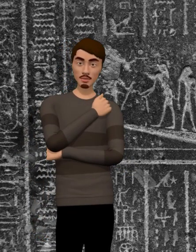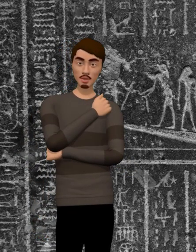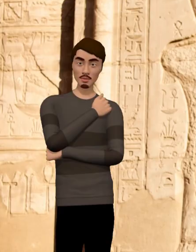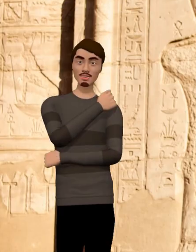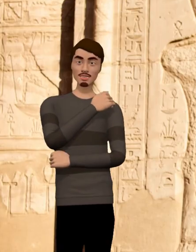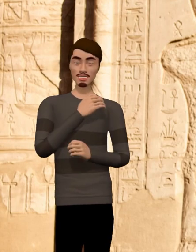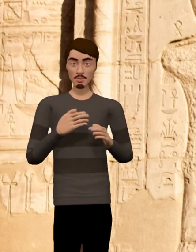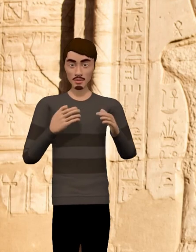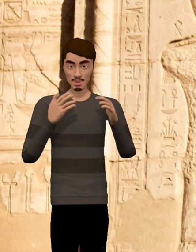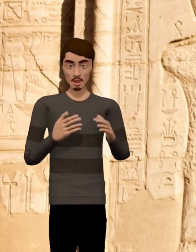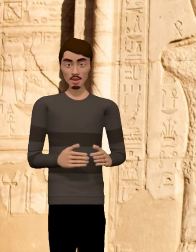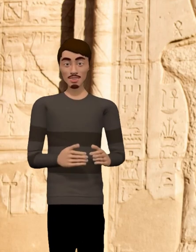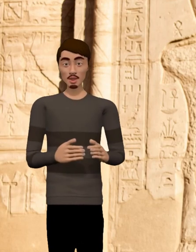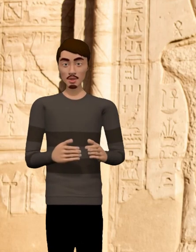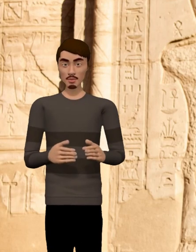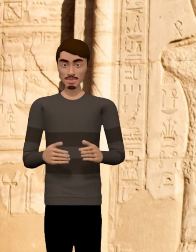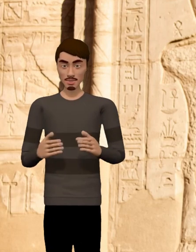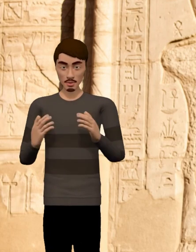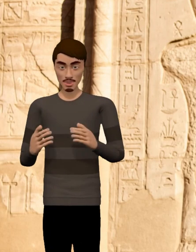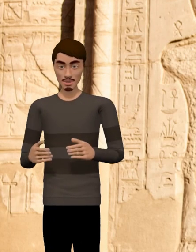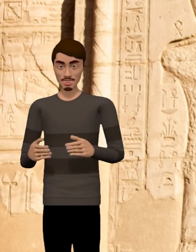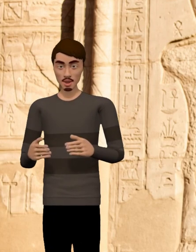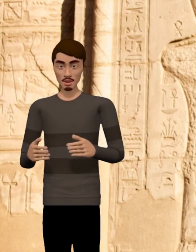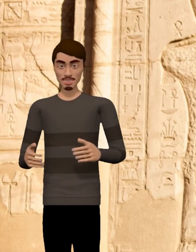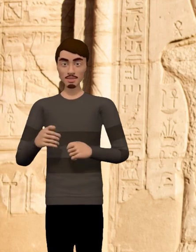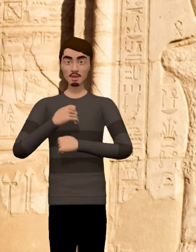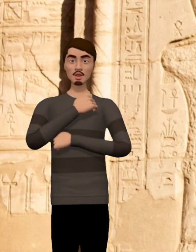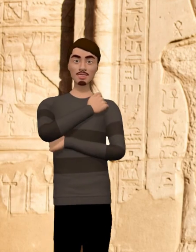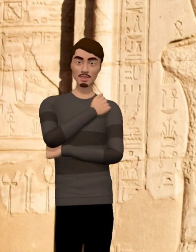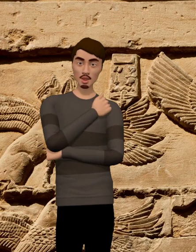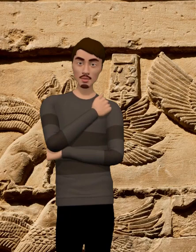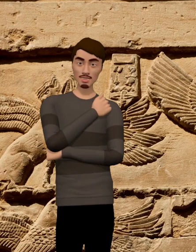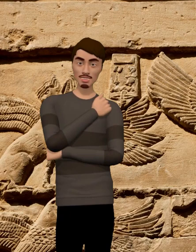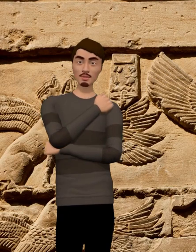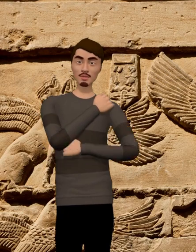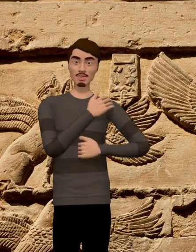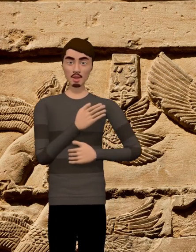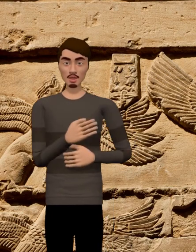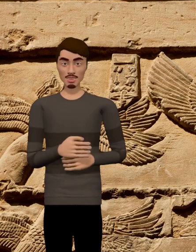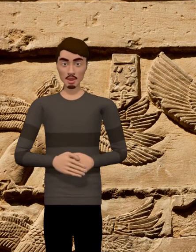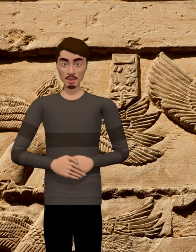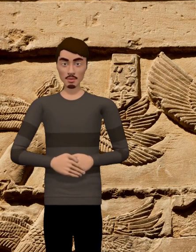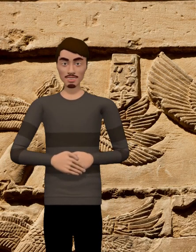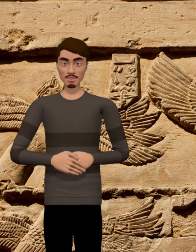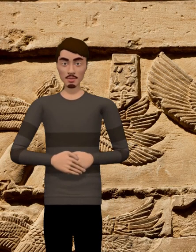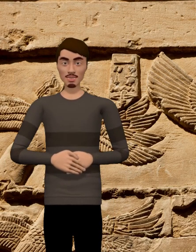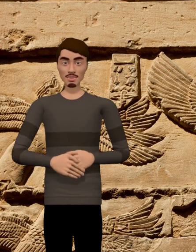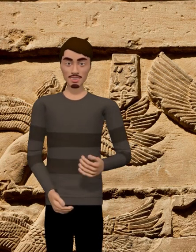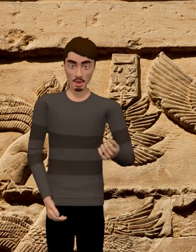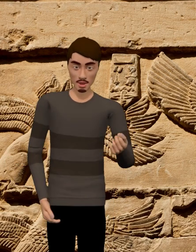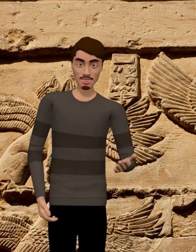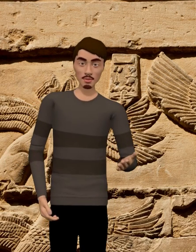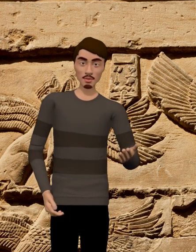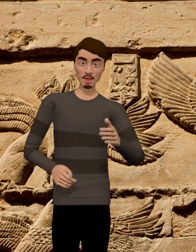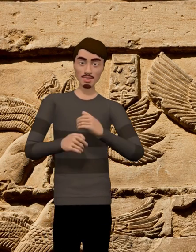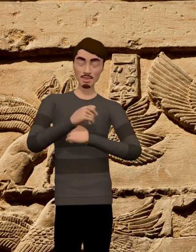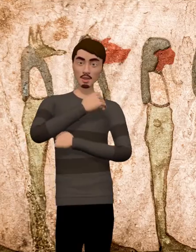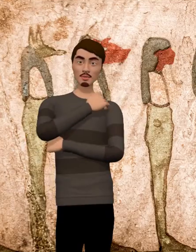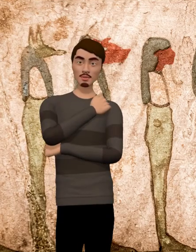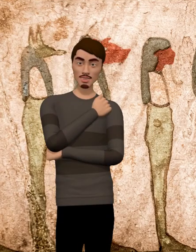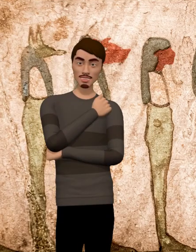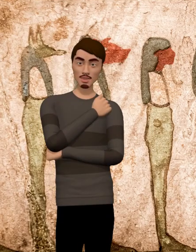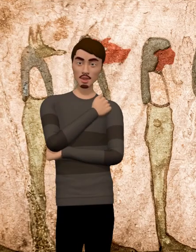money, but everyone was looking for ways to ensure eternity for their bodies. To achieve this goal, even